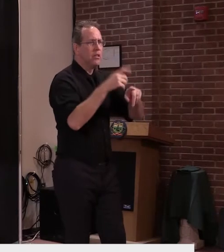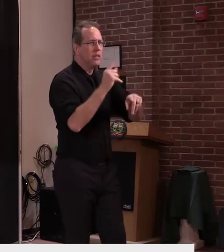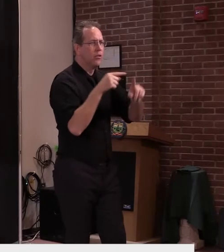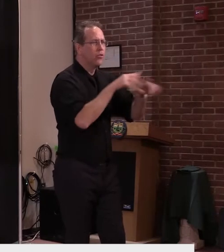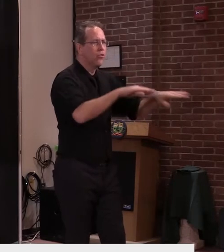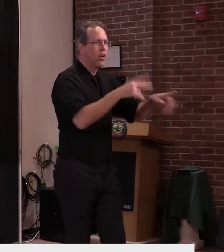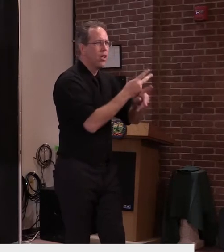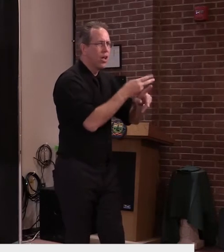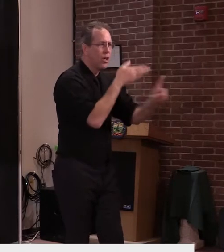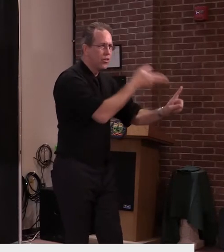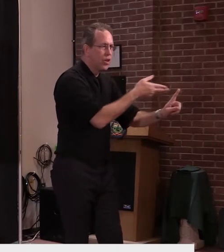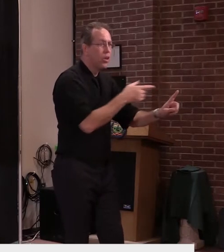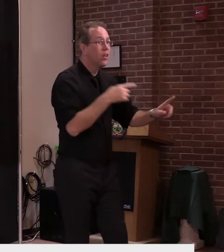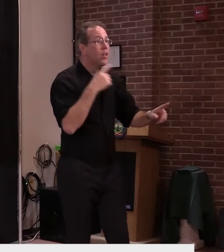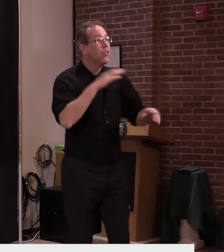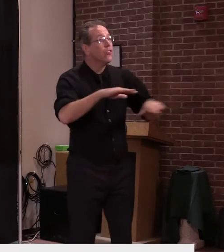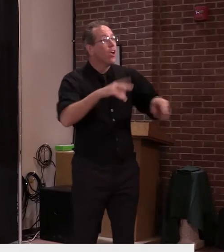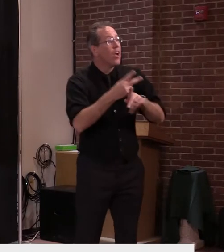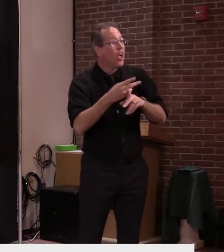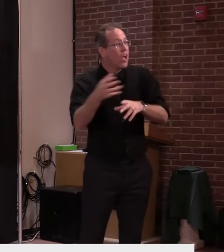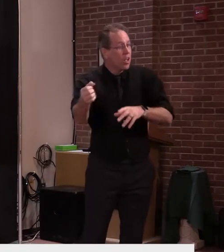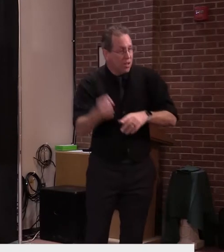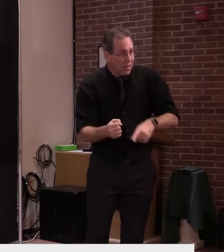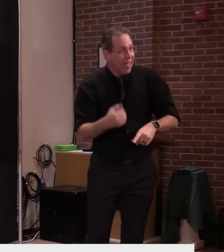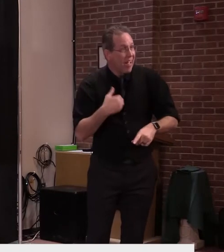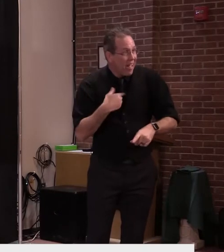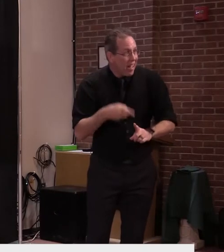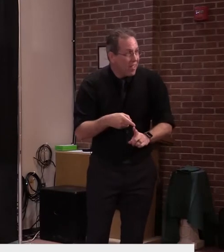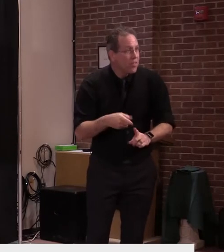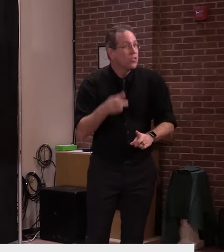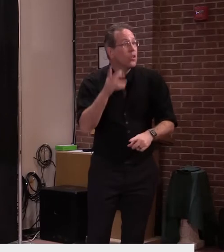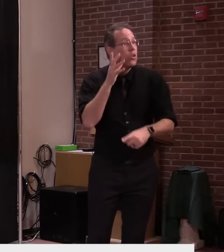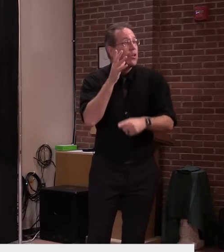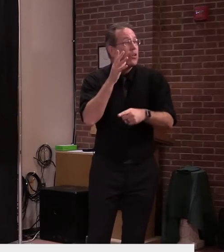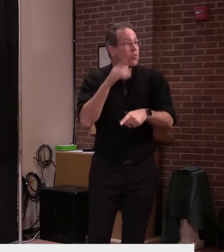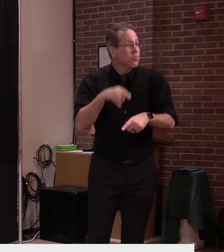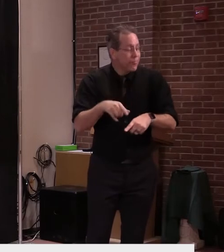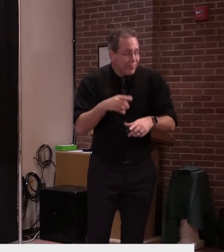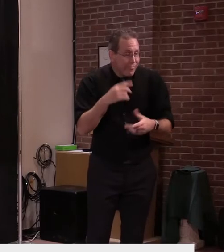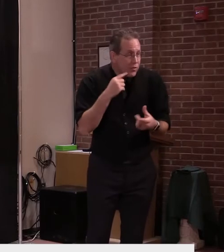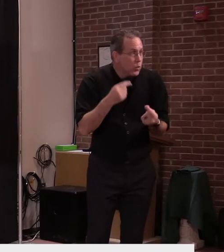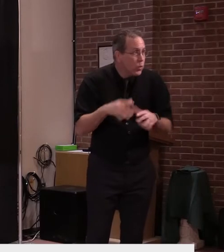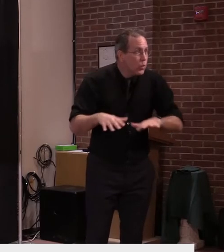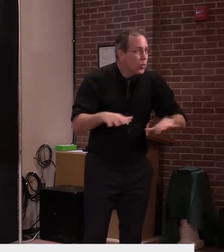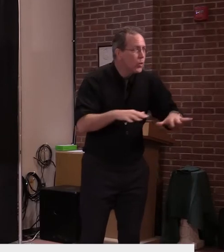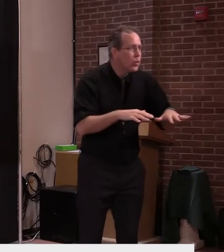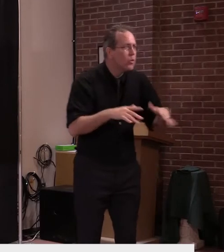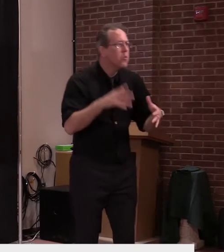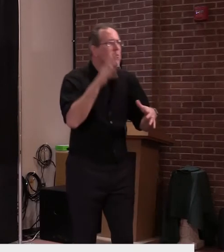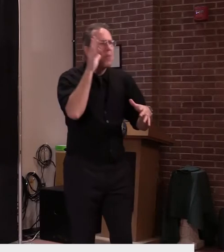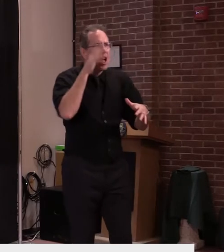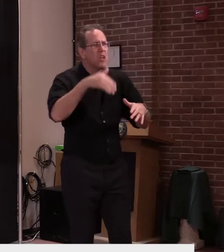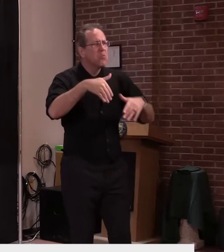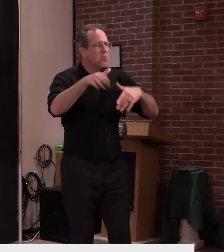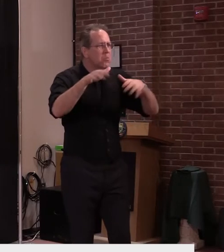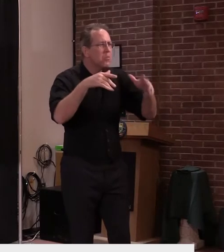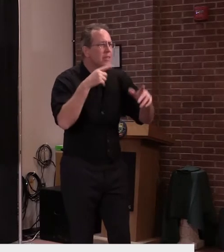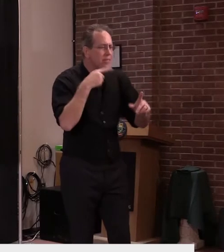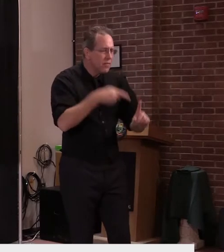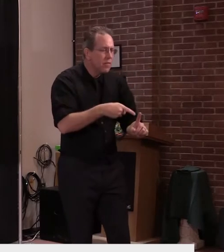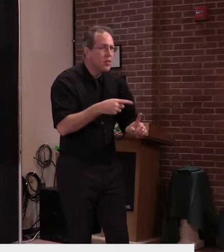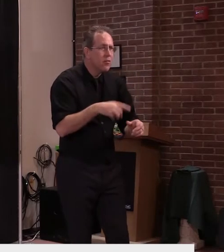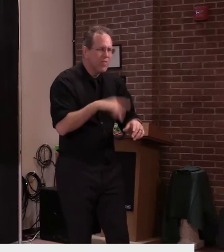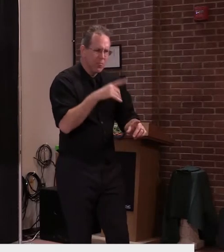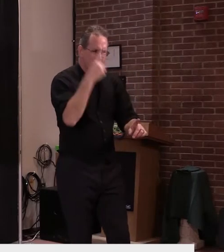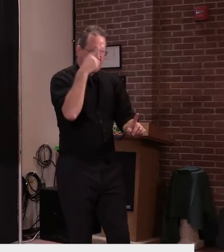family and children who have been identified as a contact will be able to test their child at home during their quarantine period. With